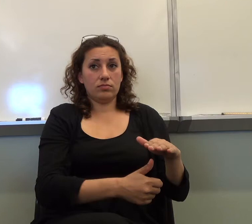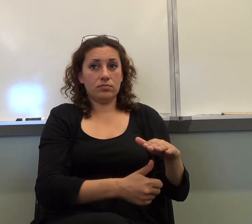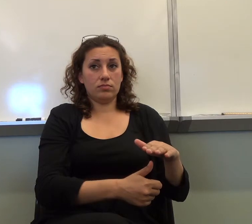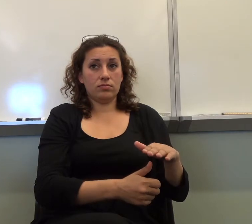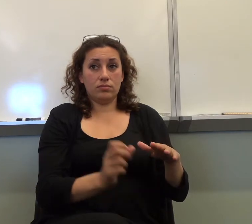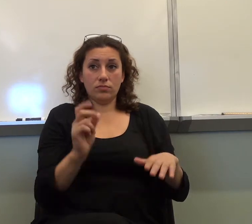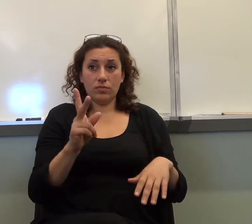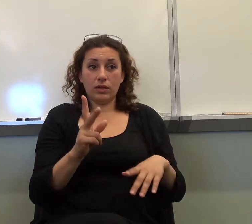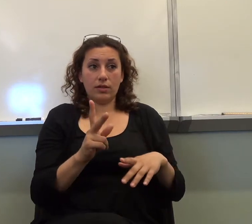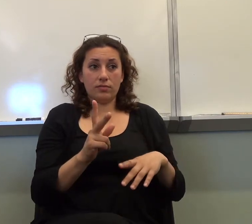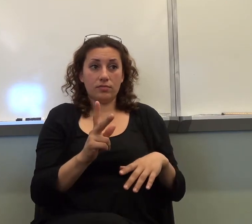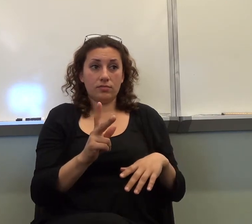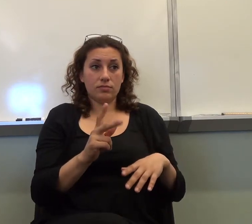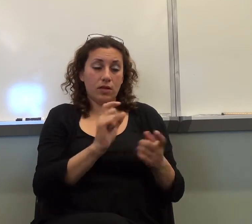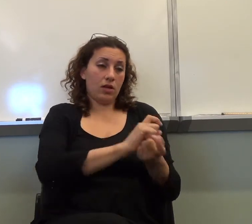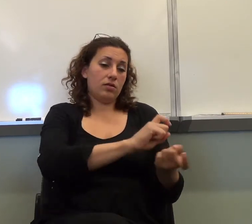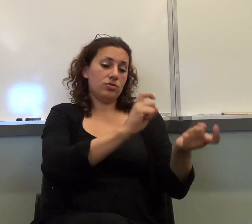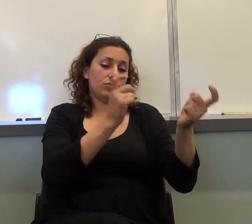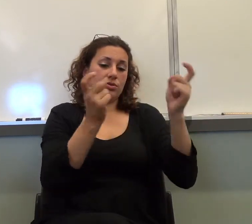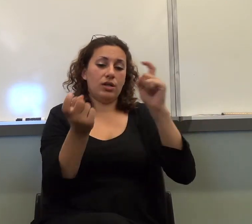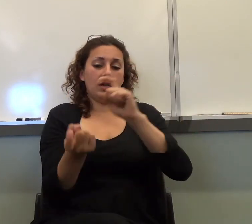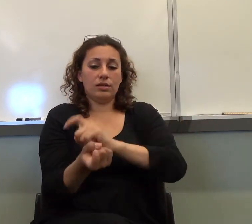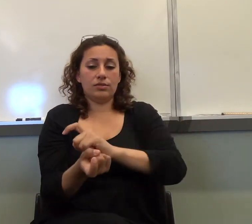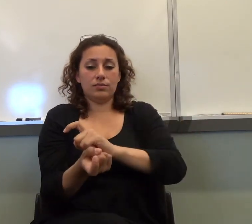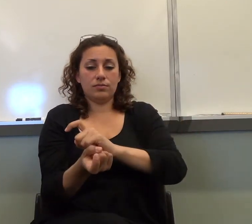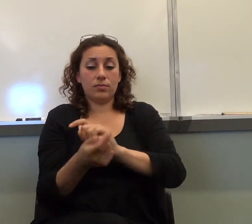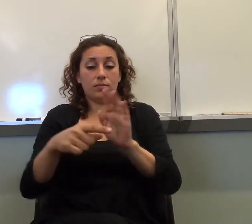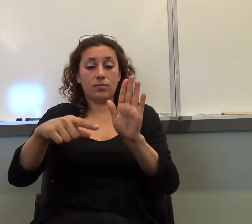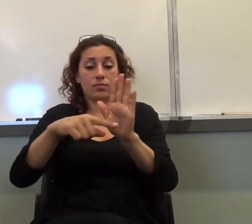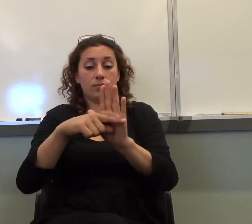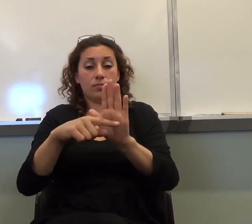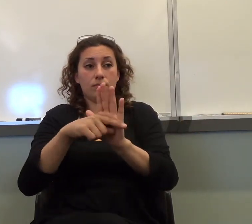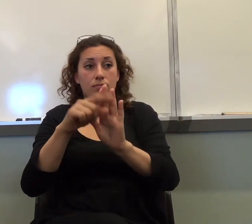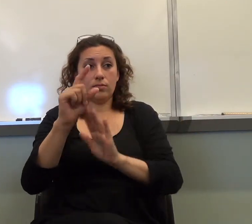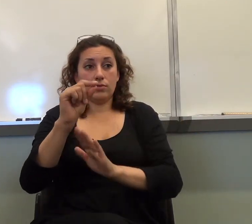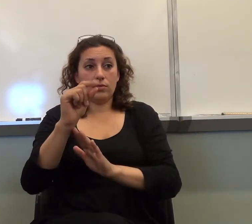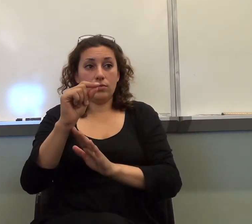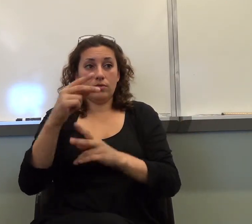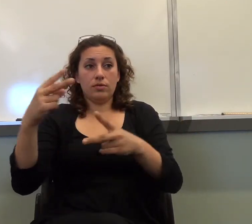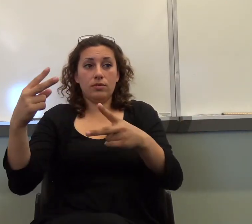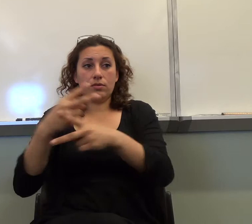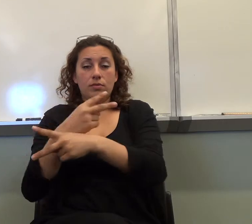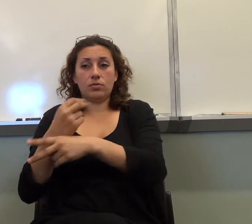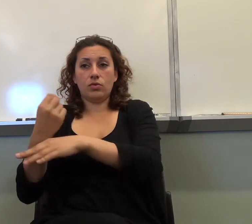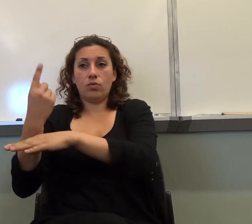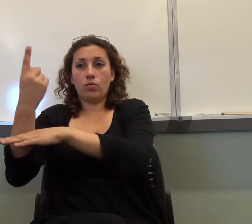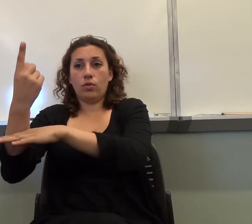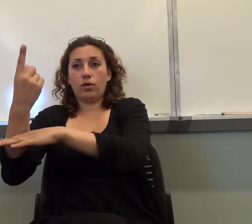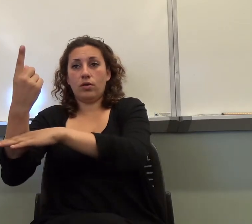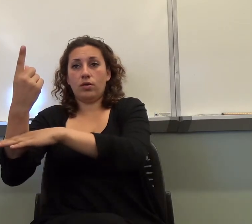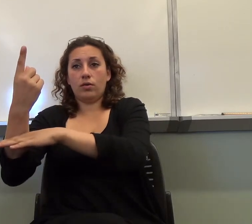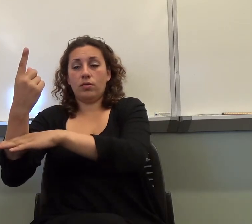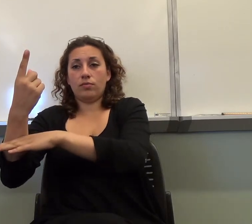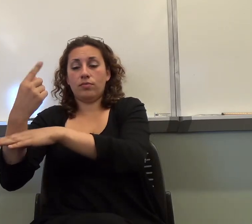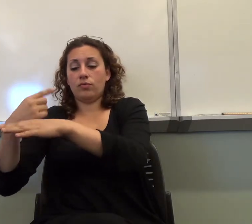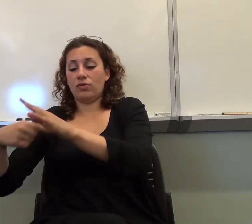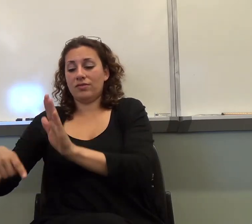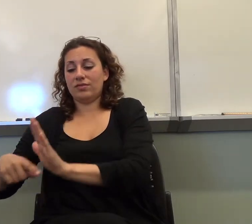Okay, we turn that into minus 20 times 1 over minus 10, which you can write as